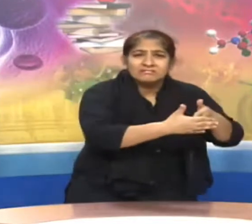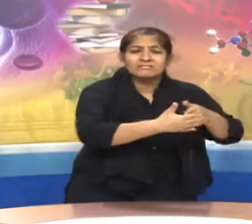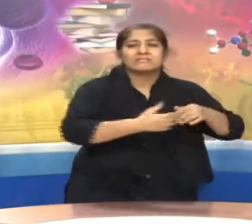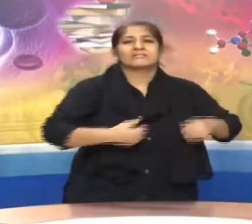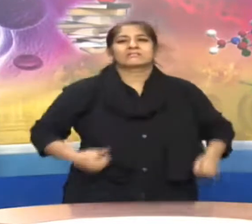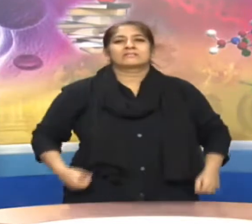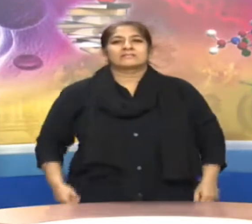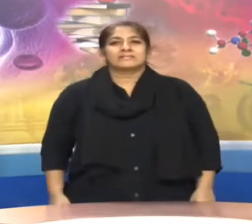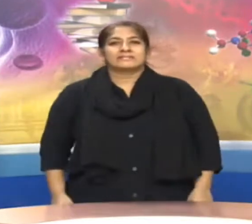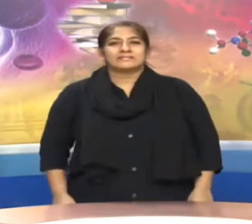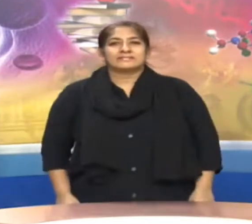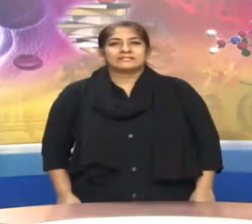Barriers.